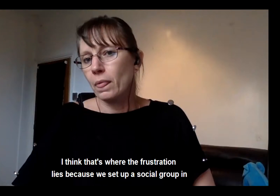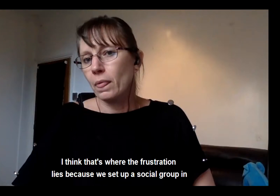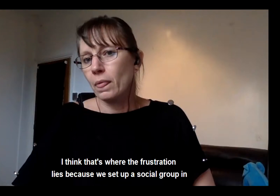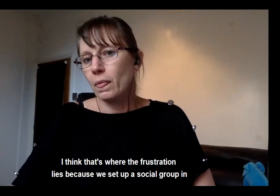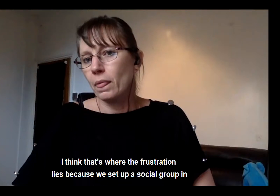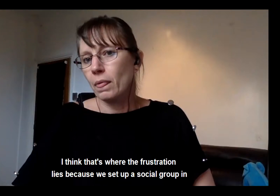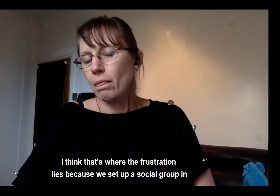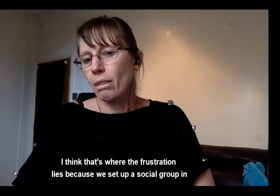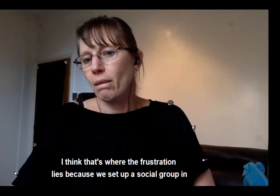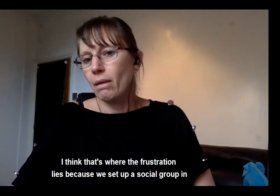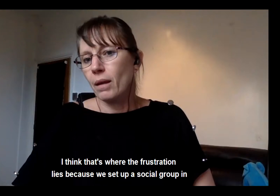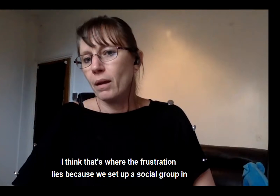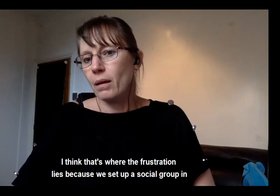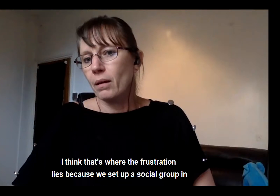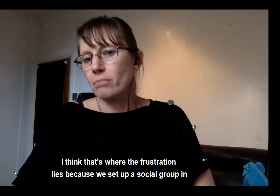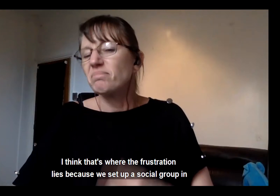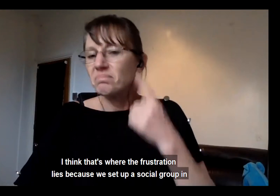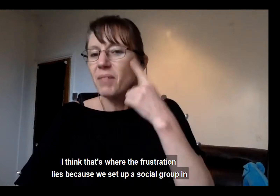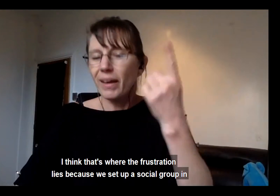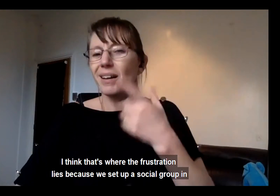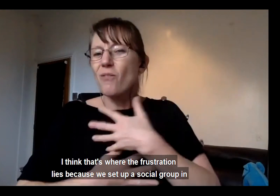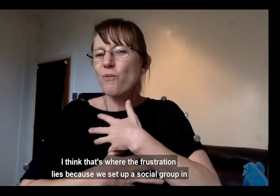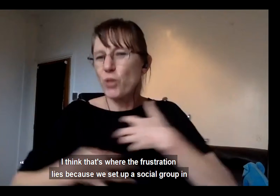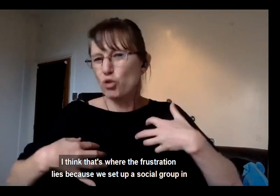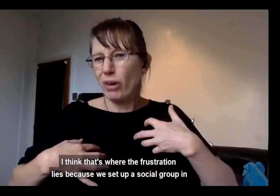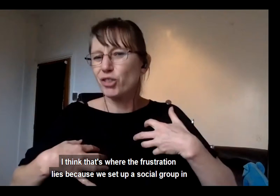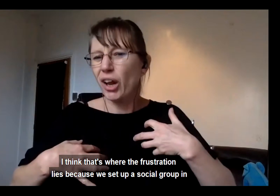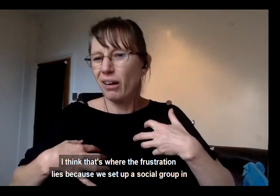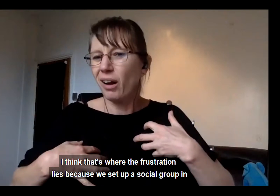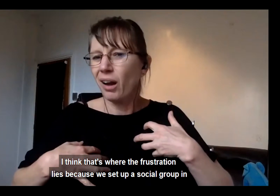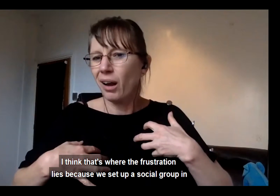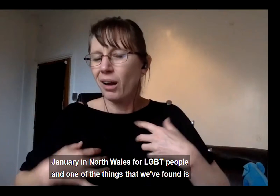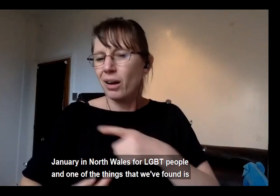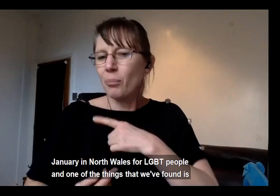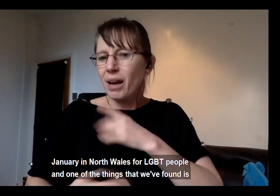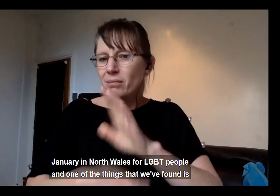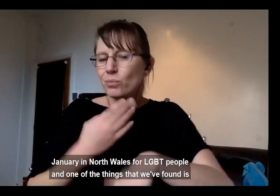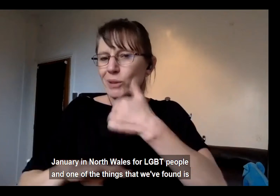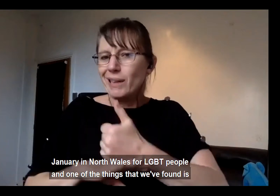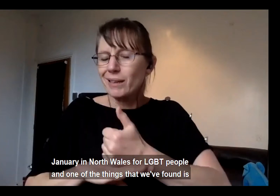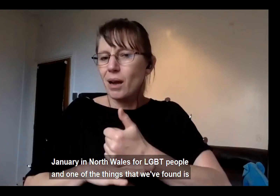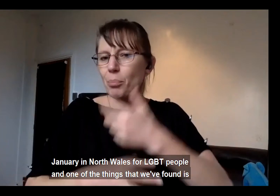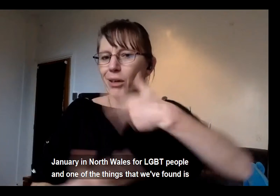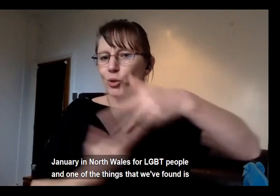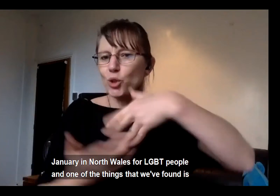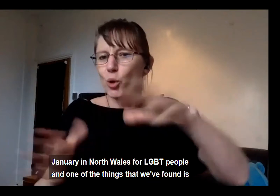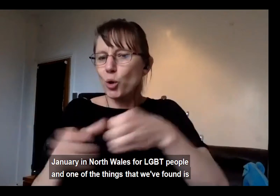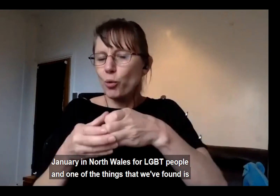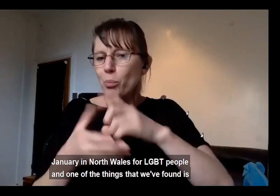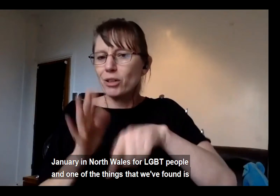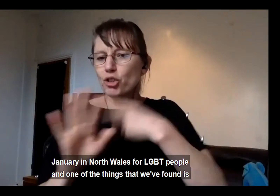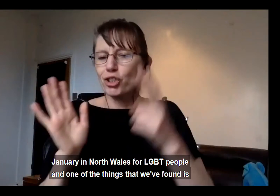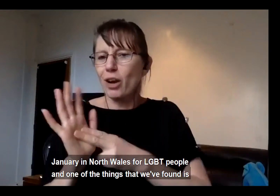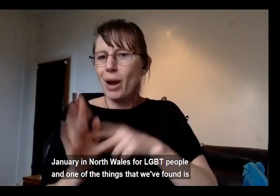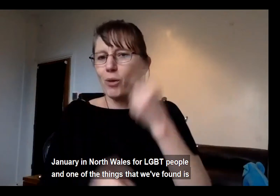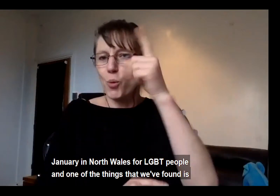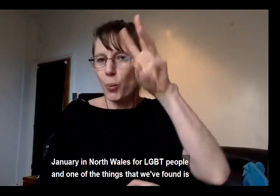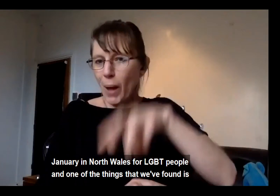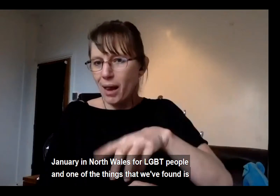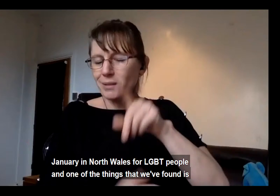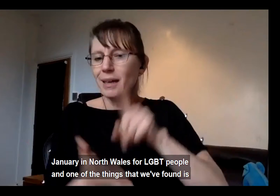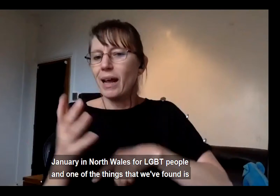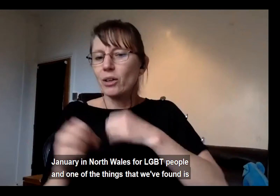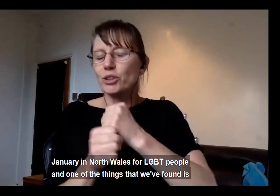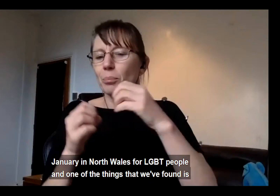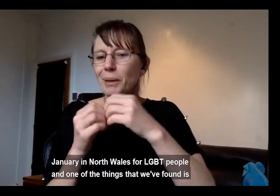I think that's where the frustration lies, I think, because we set up a social group in January for North Wales LGBT